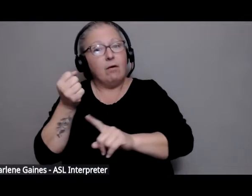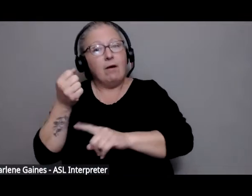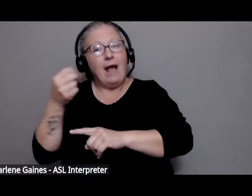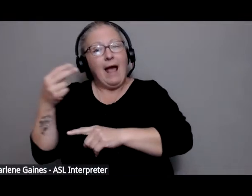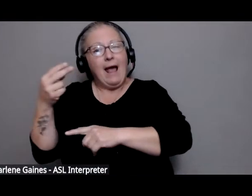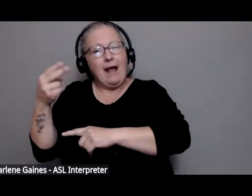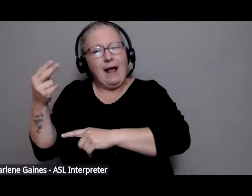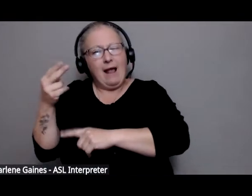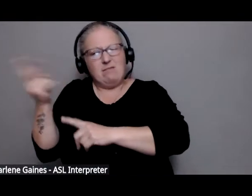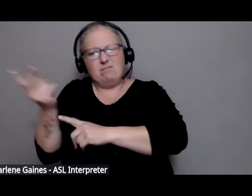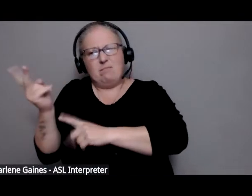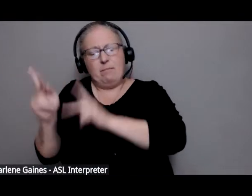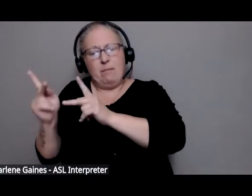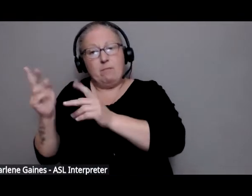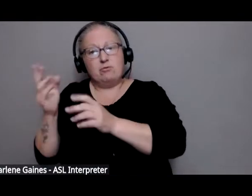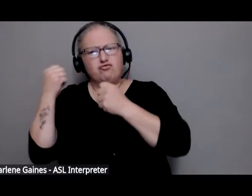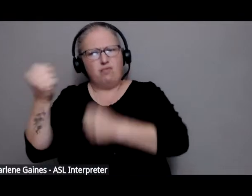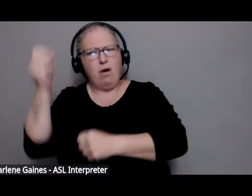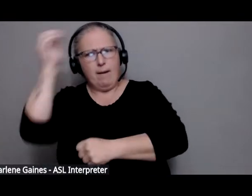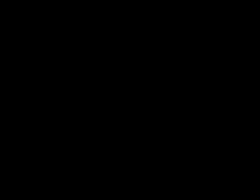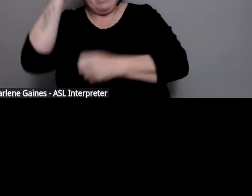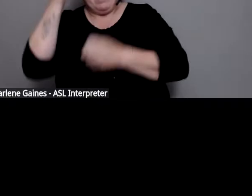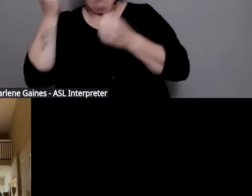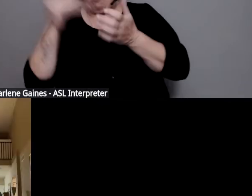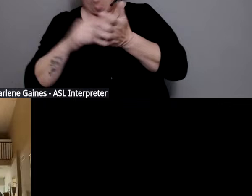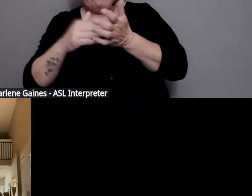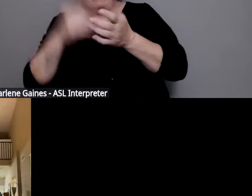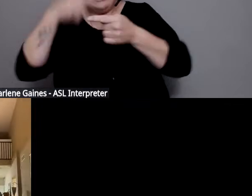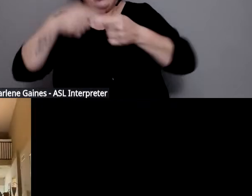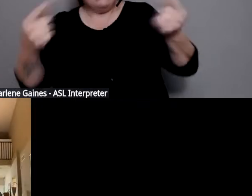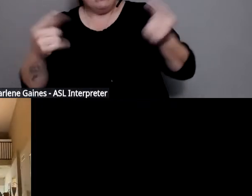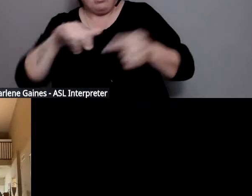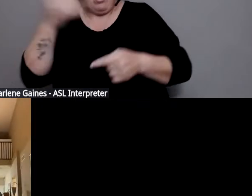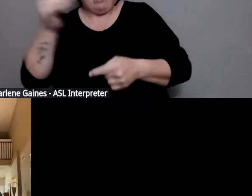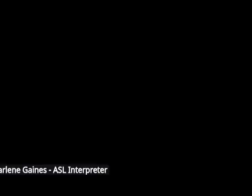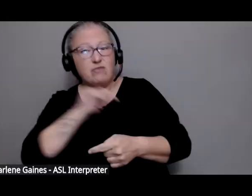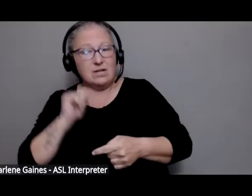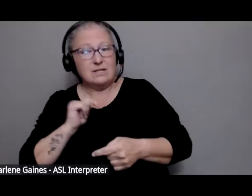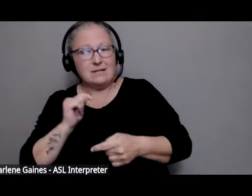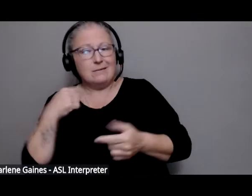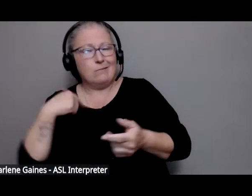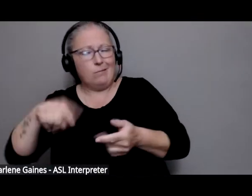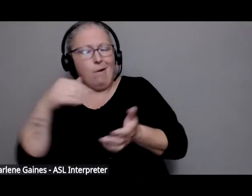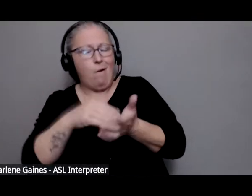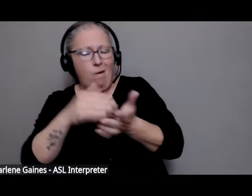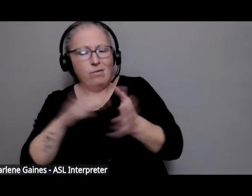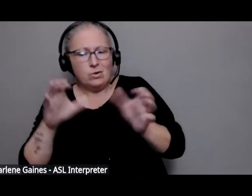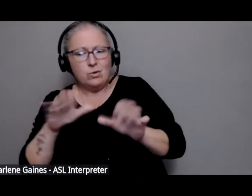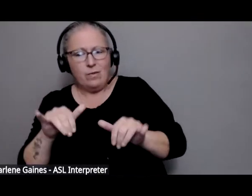such strong opinions and often disagreed with other trustees, as we always sometimes do,